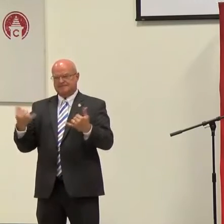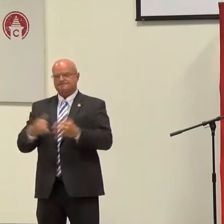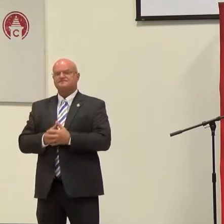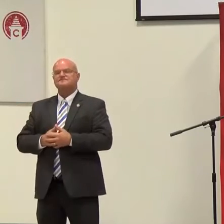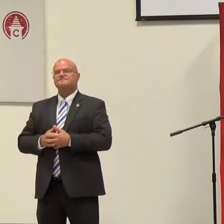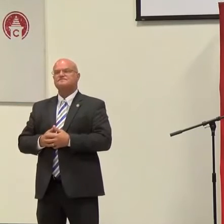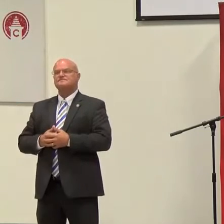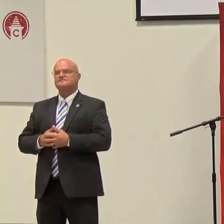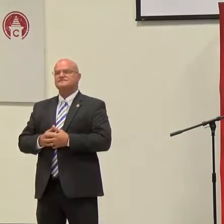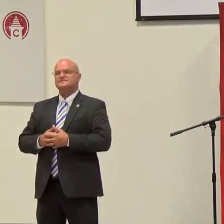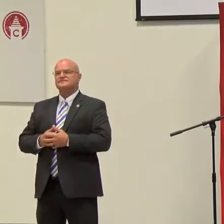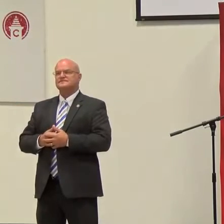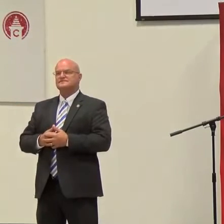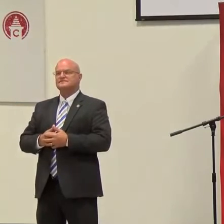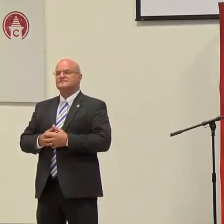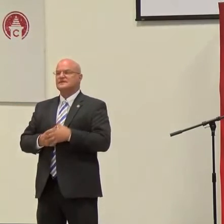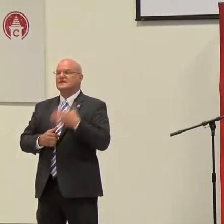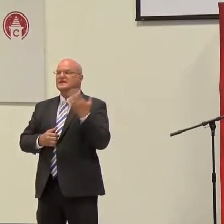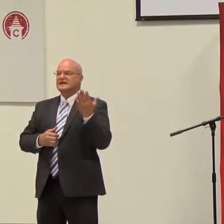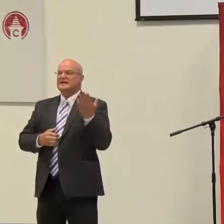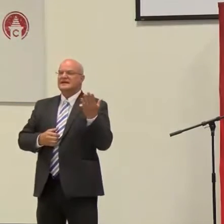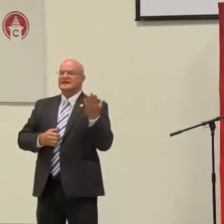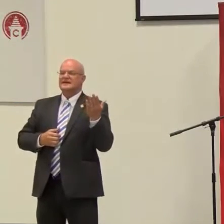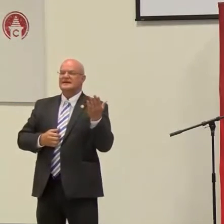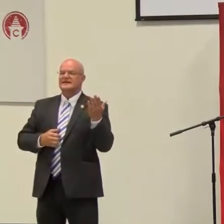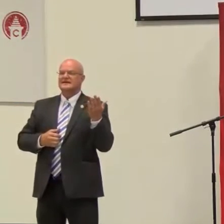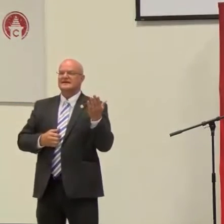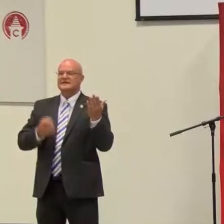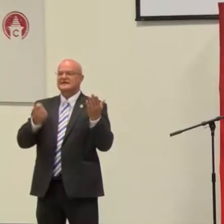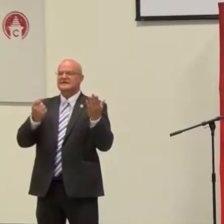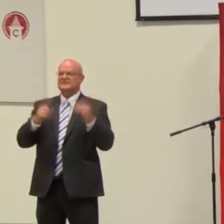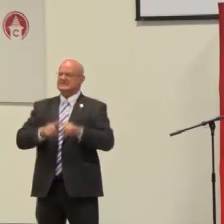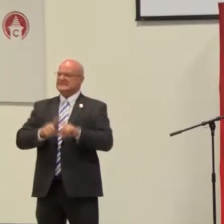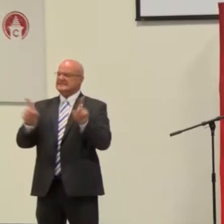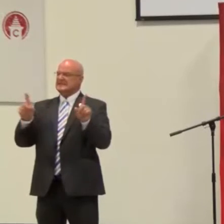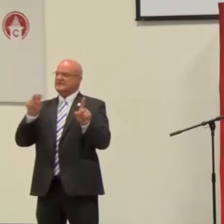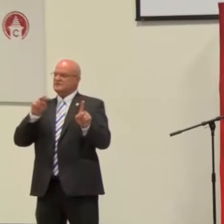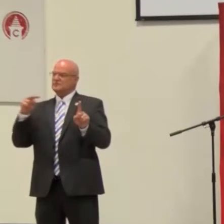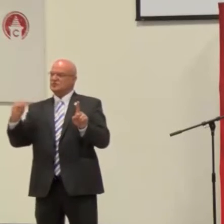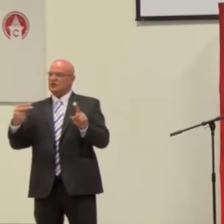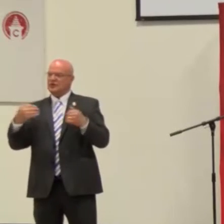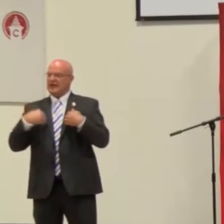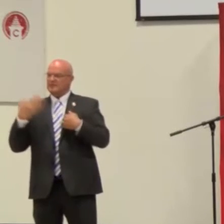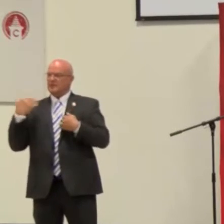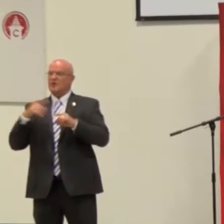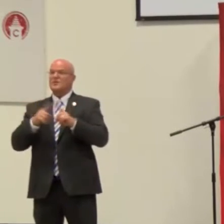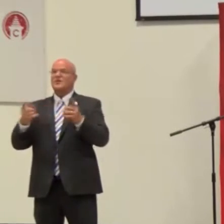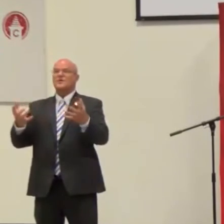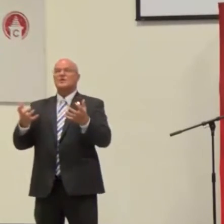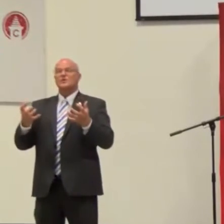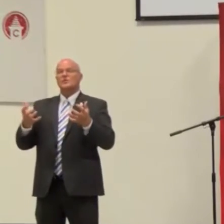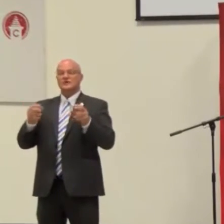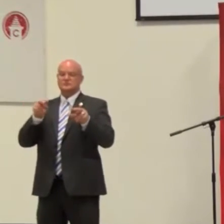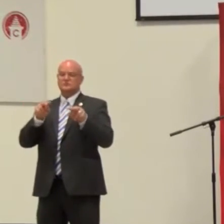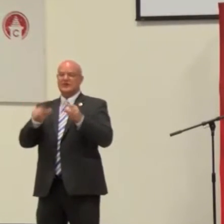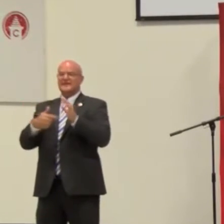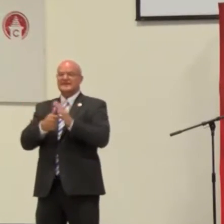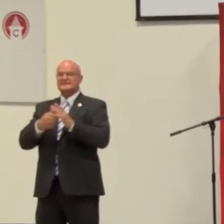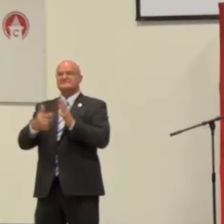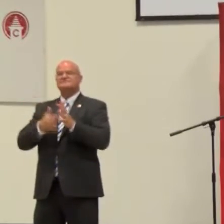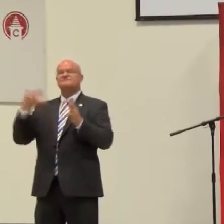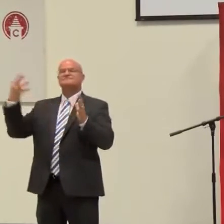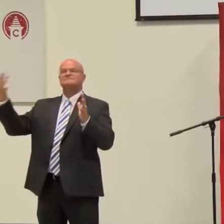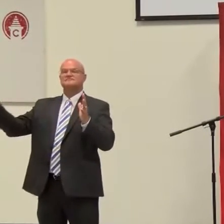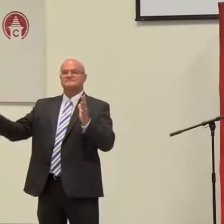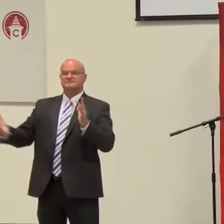And then this is a little bit different look than we've had before, but we'd like to look at this from time